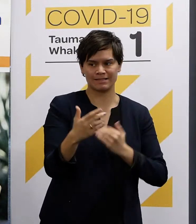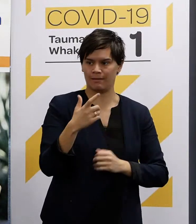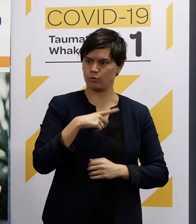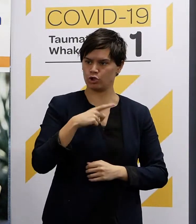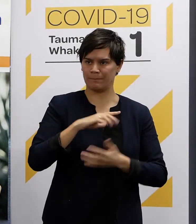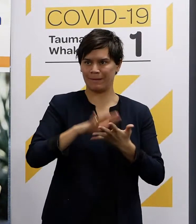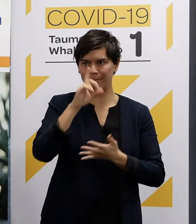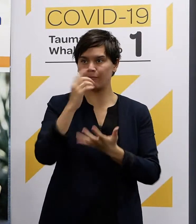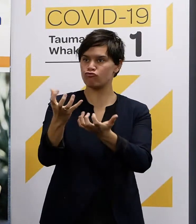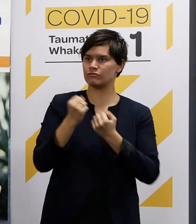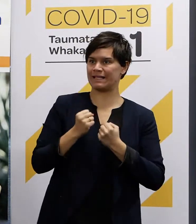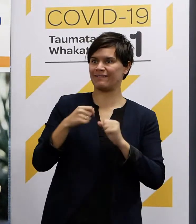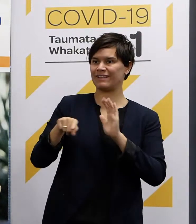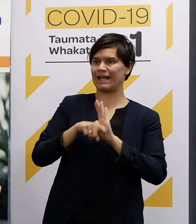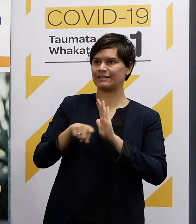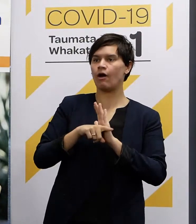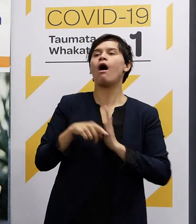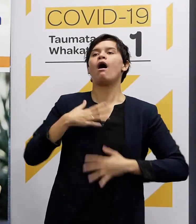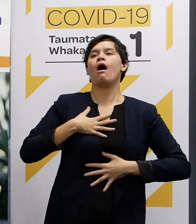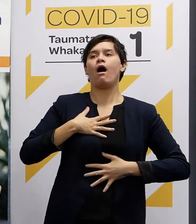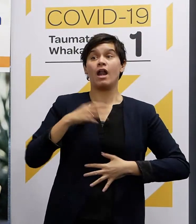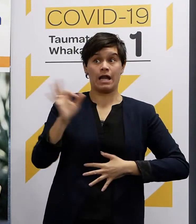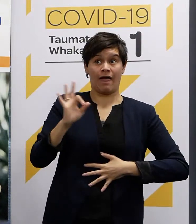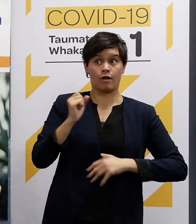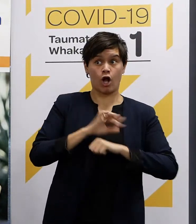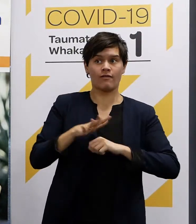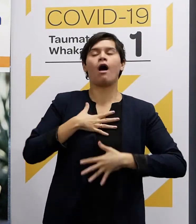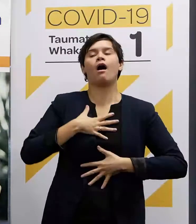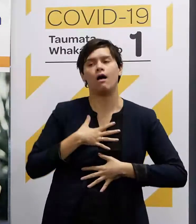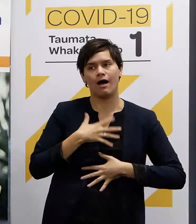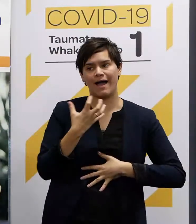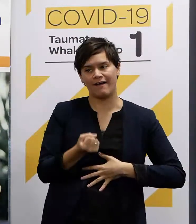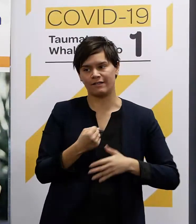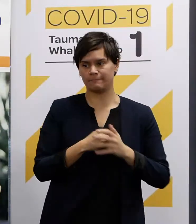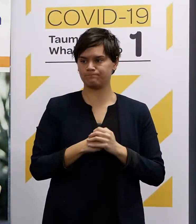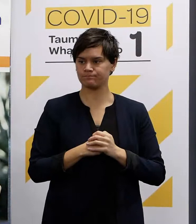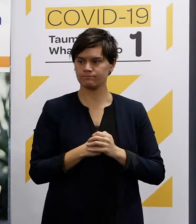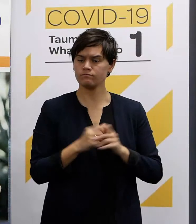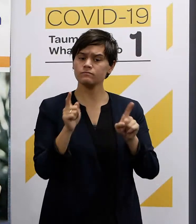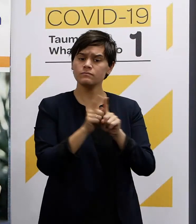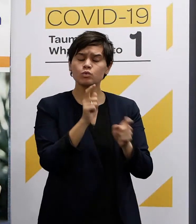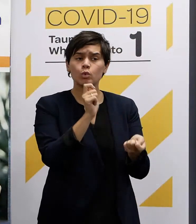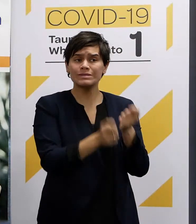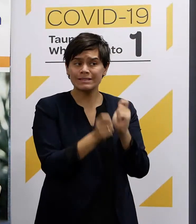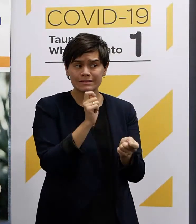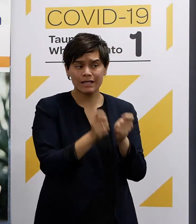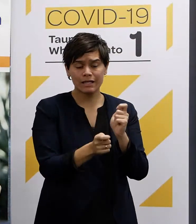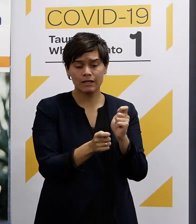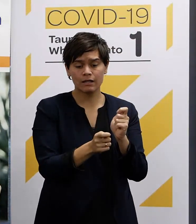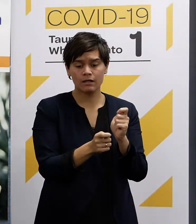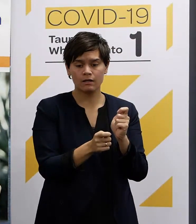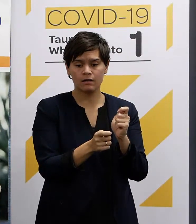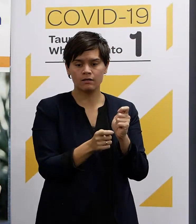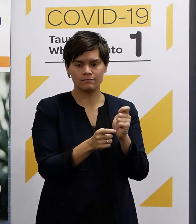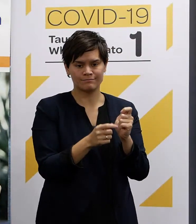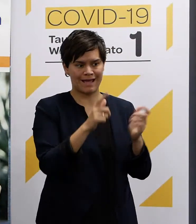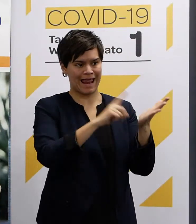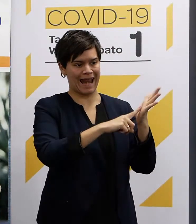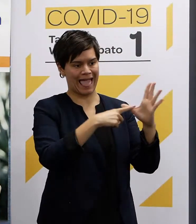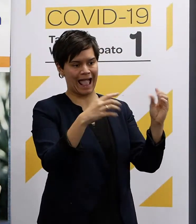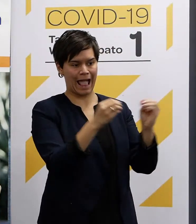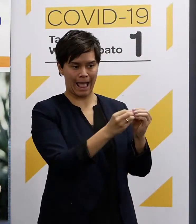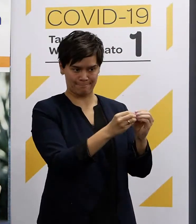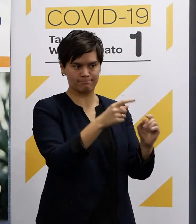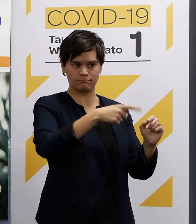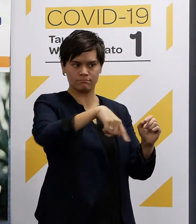something we will look into, because we have seen this big increase in the testing, and so that will be, putting some pressure on the labs. So we'll want to